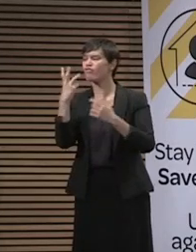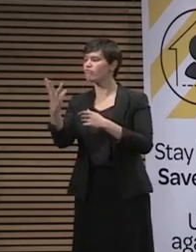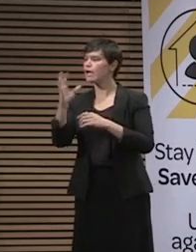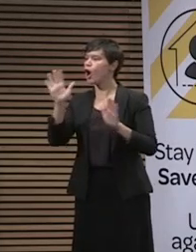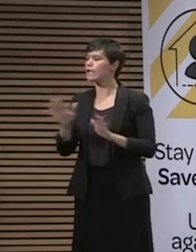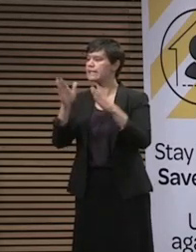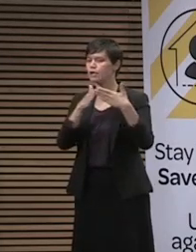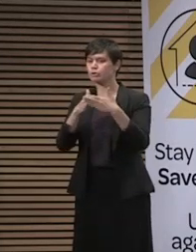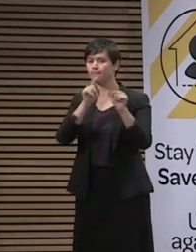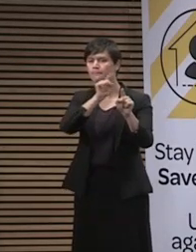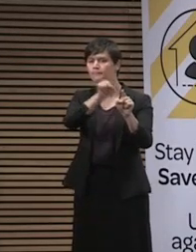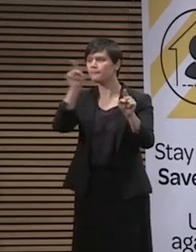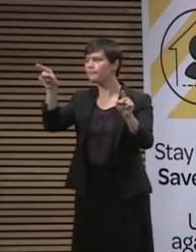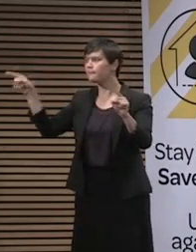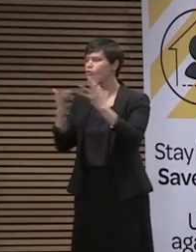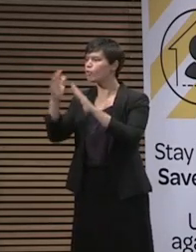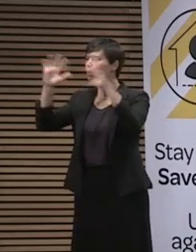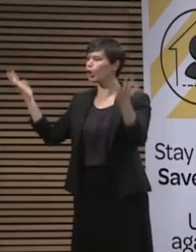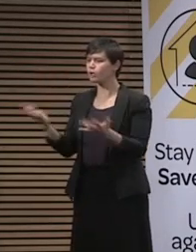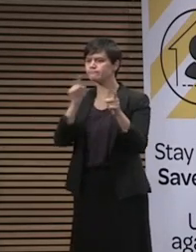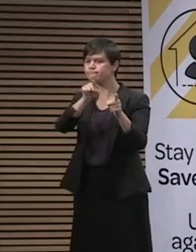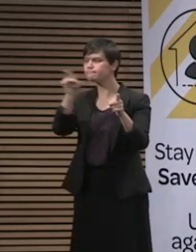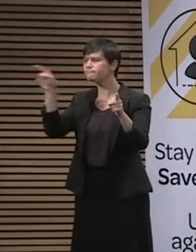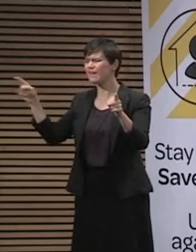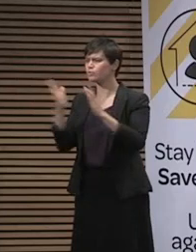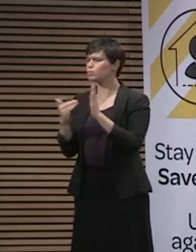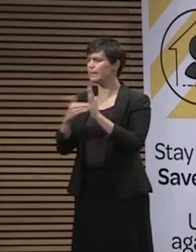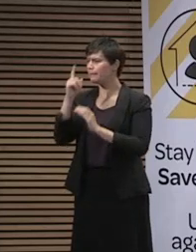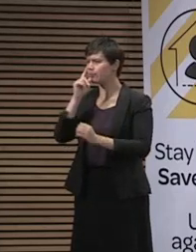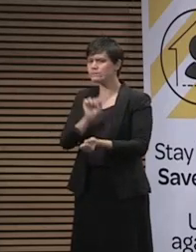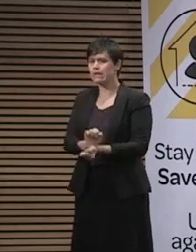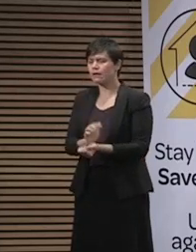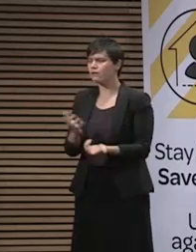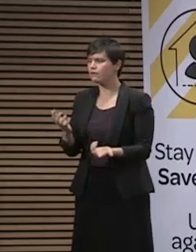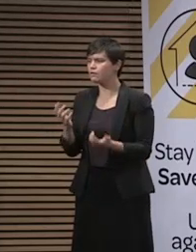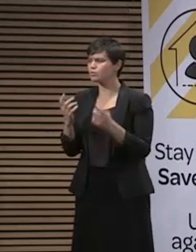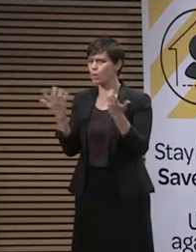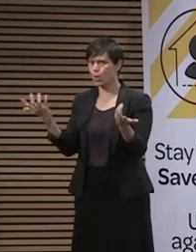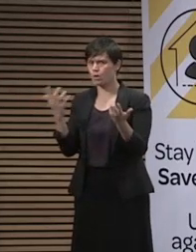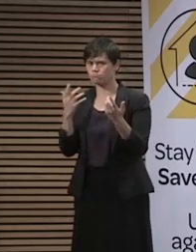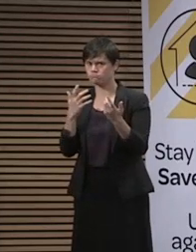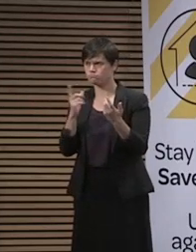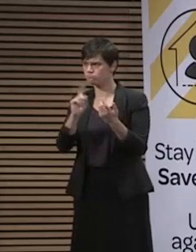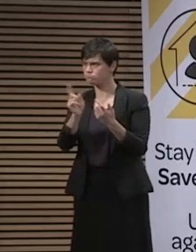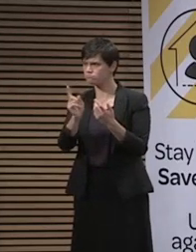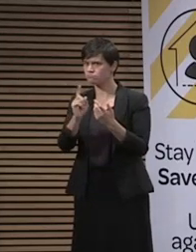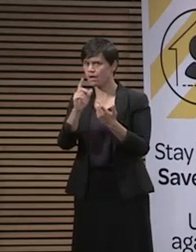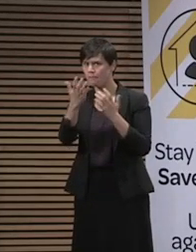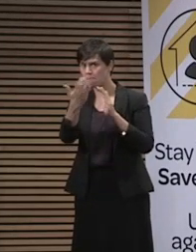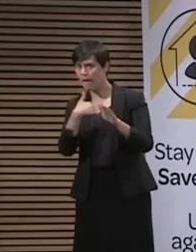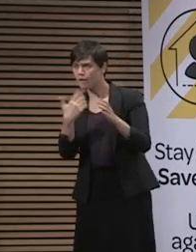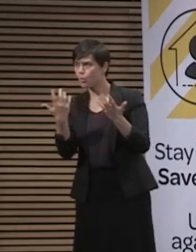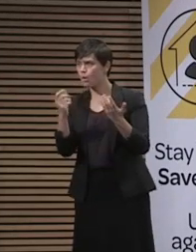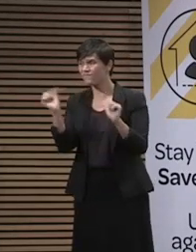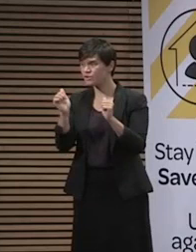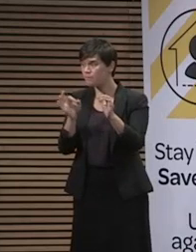places around the world? What's happening with them, and any other contact you might have with other countries about arrangements for New Zealand? I haven't checked